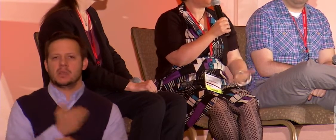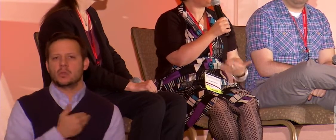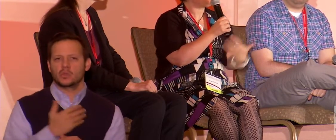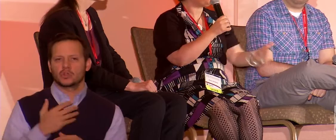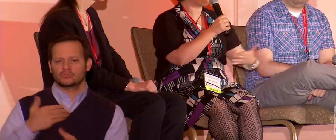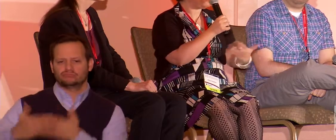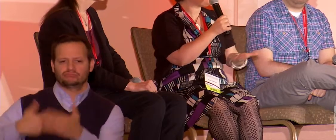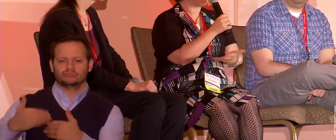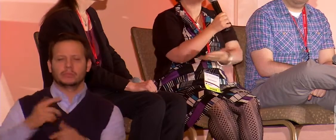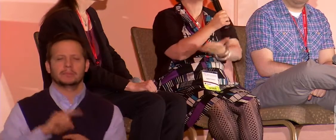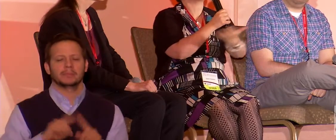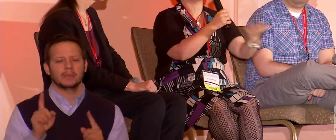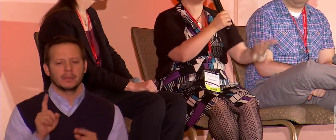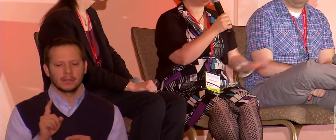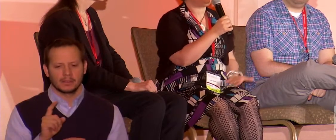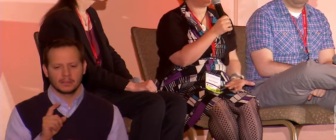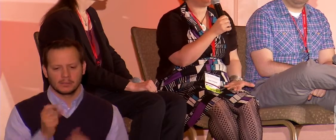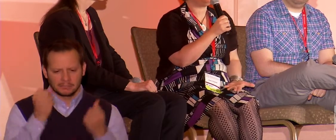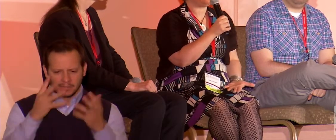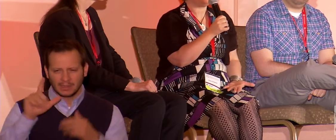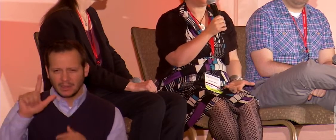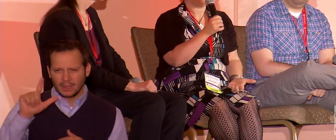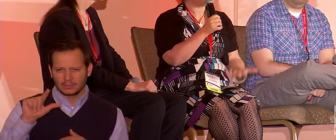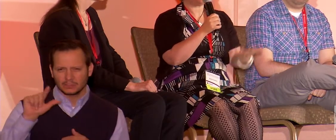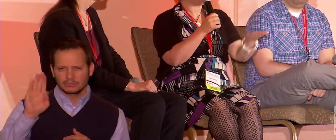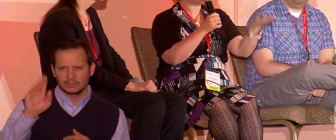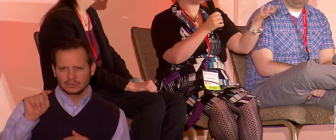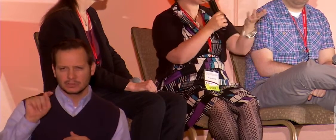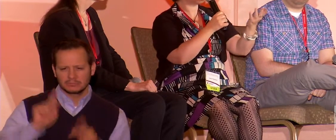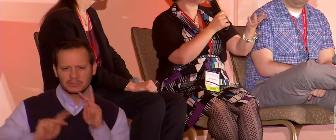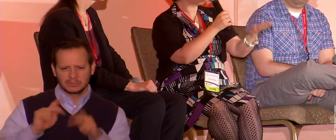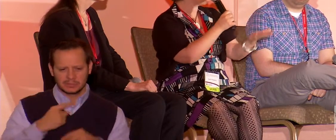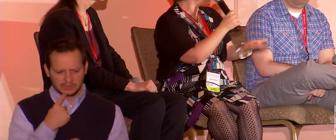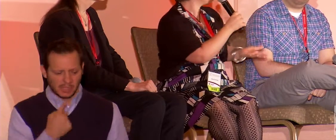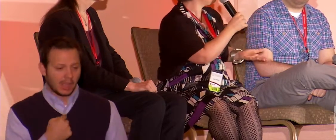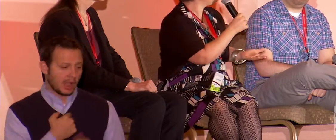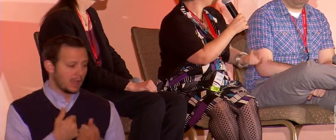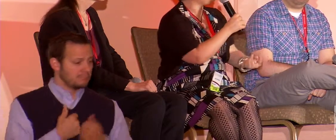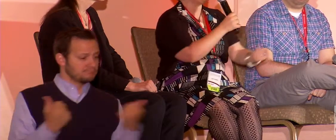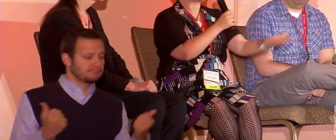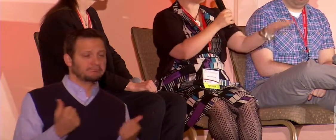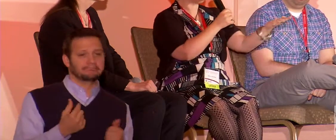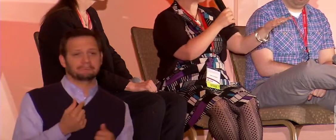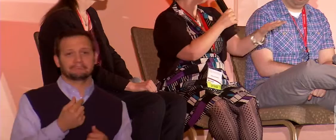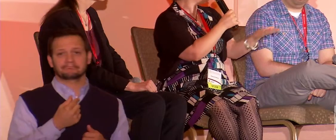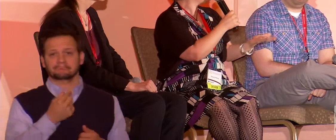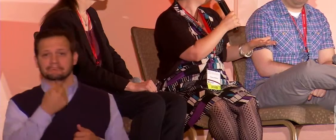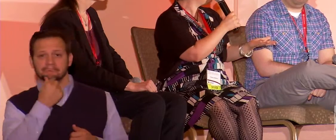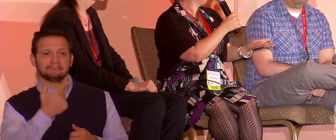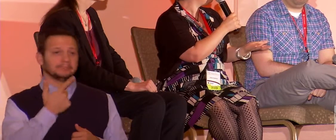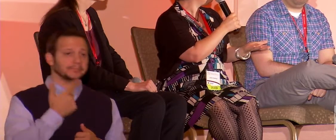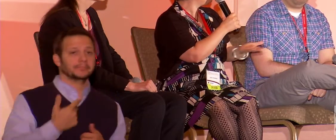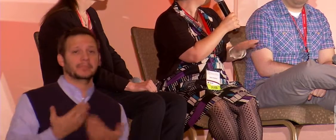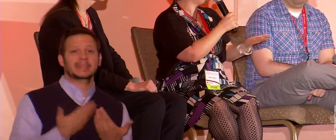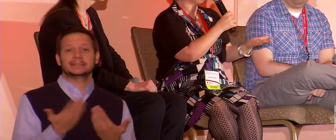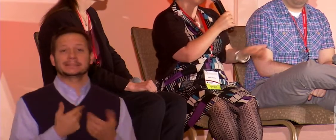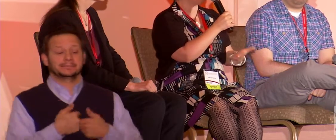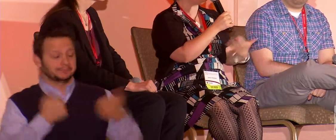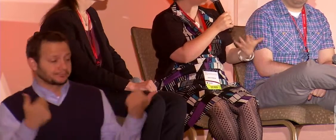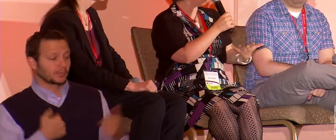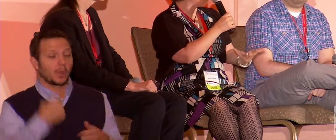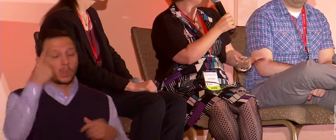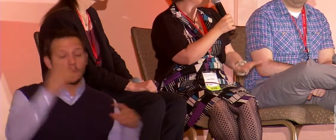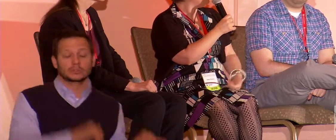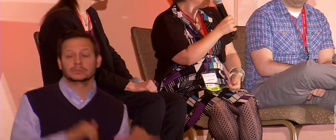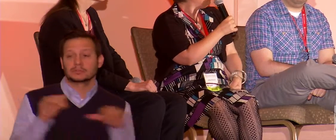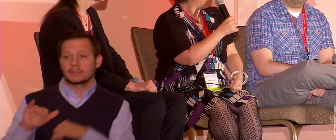So I think that and a lot of LGBT people say that. They say, you know, I came out as gay and it was really easy, and so I thought coming out as atheist would be super easy too,